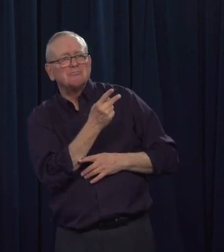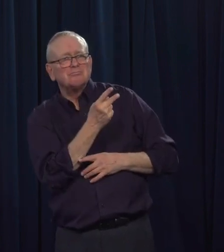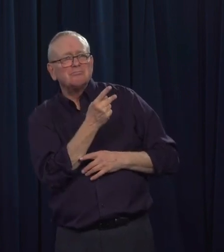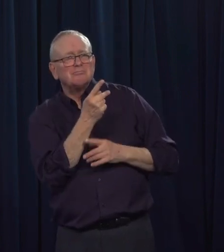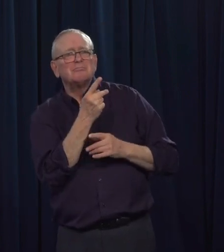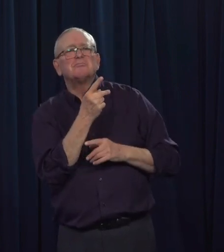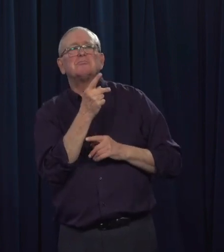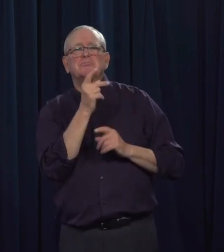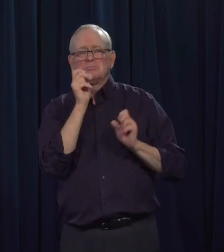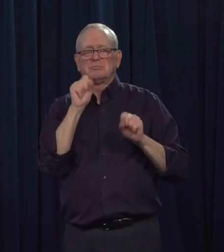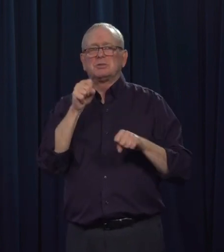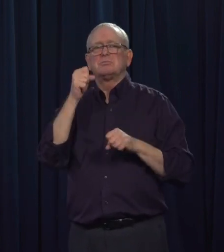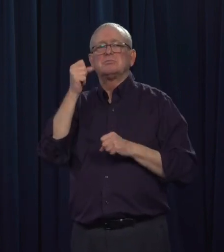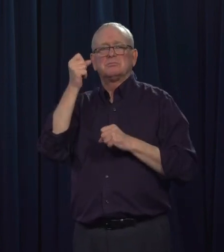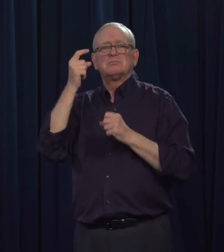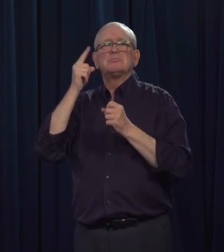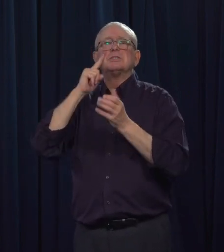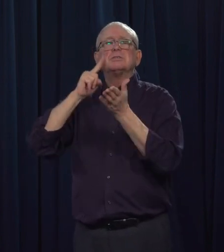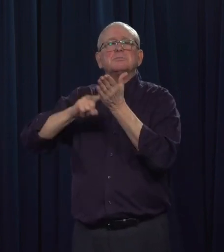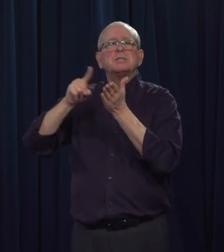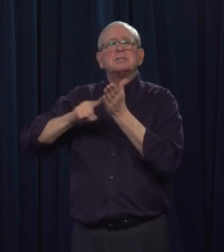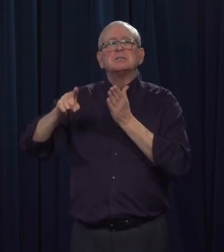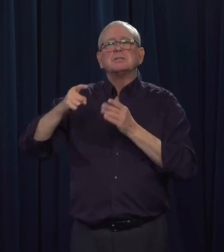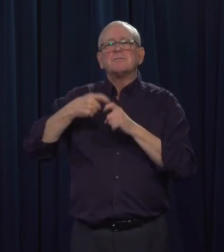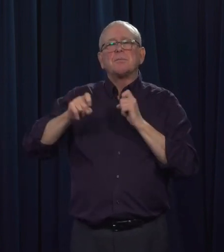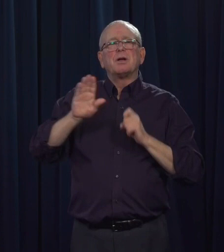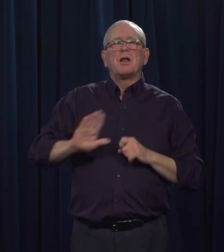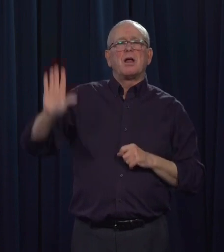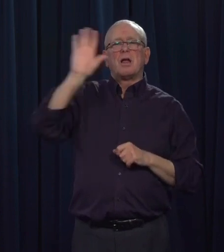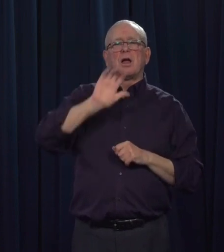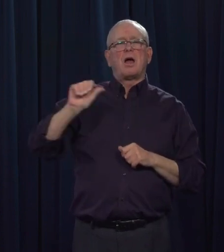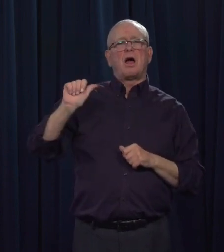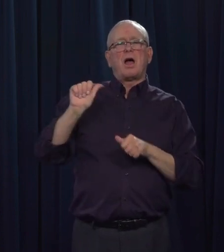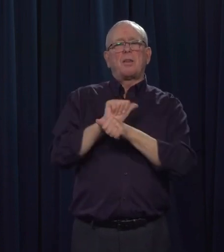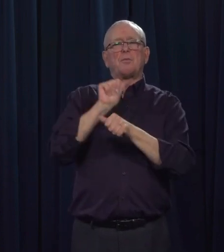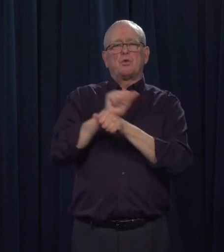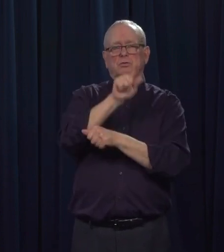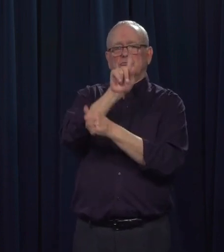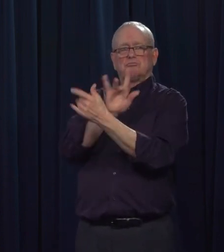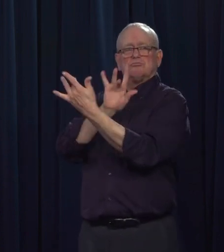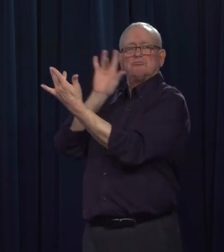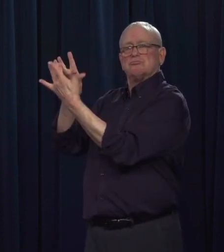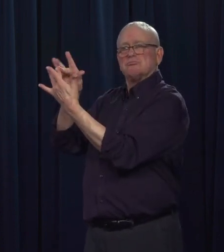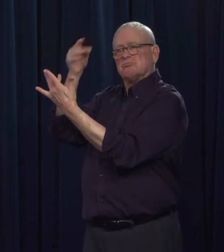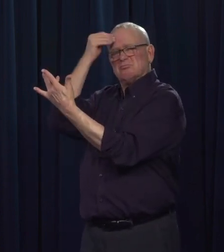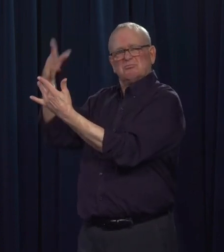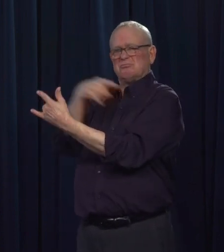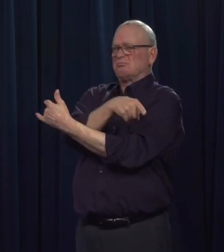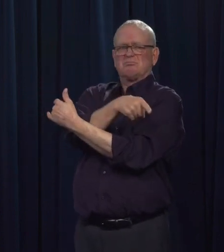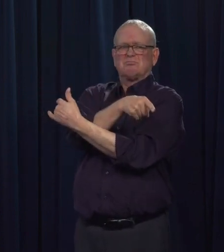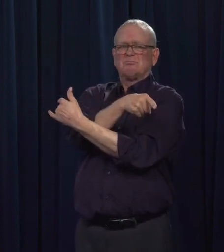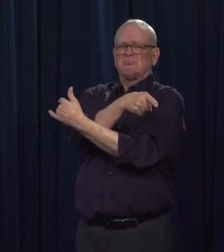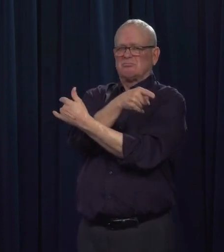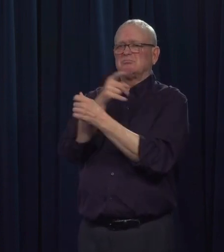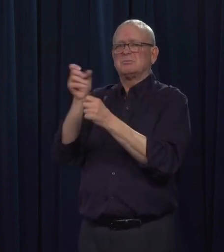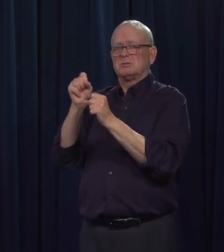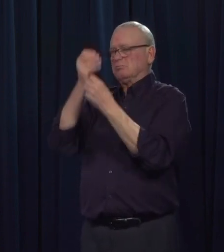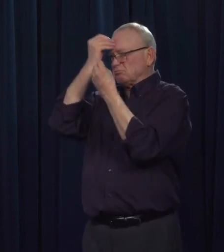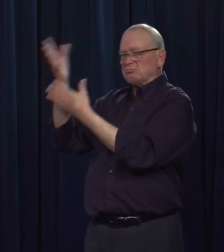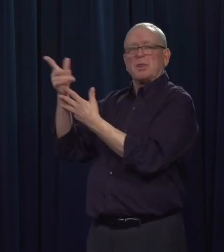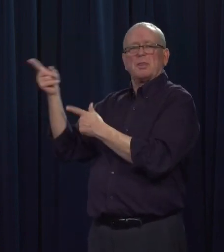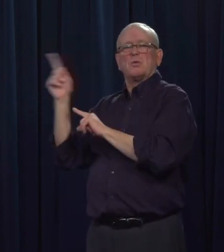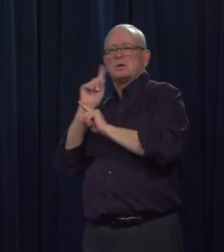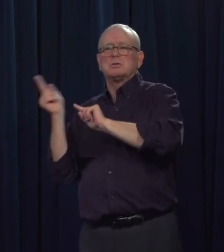There's information on how to contact them. There's a link on our website that lets Albertans know how to get in touch with them. And then